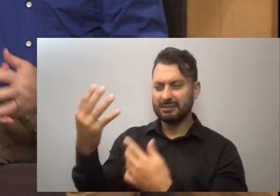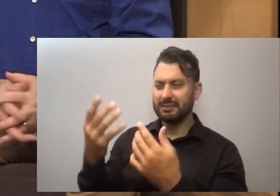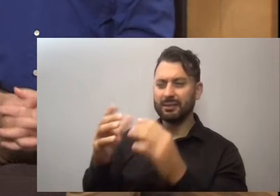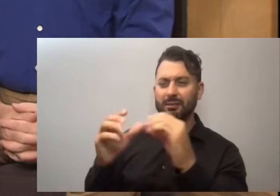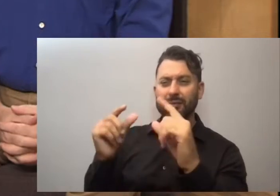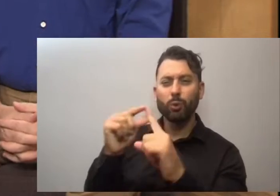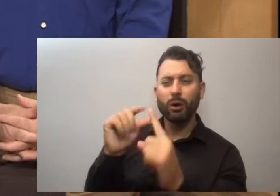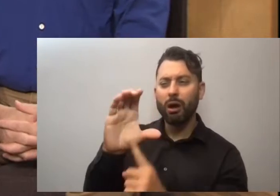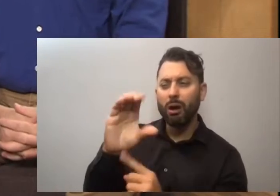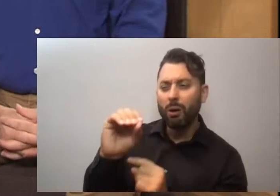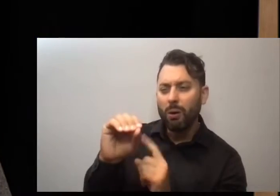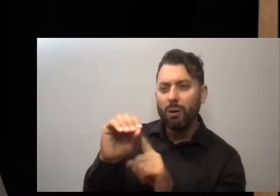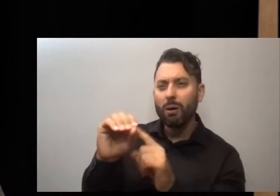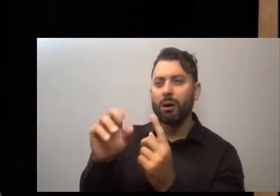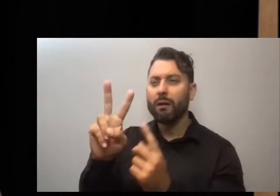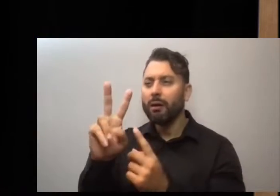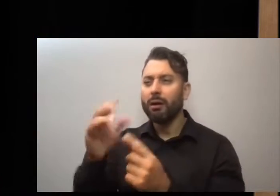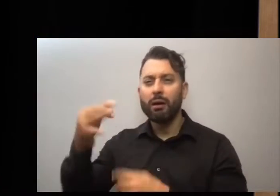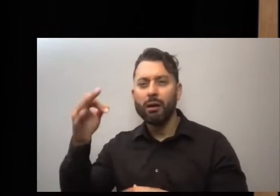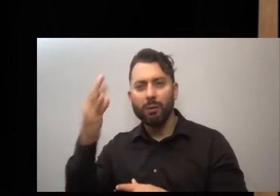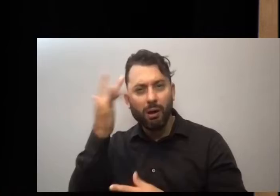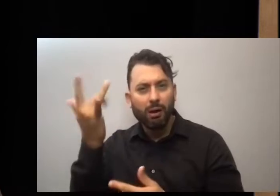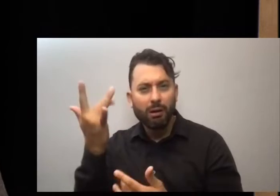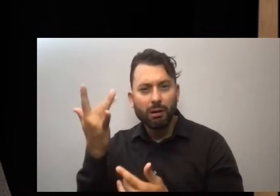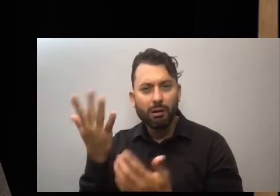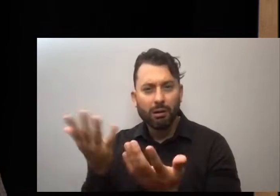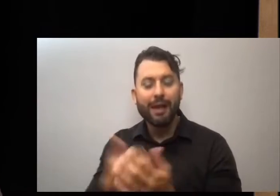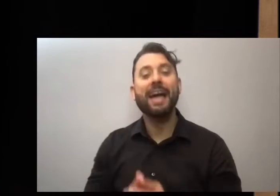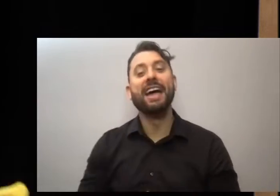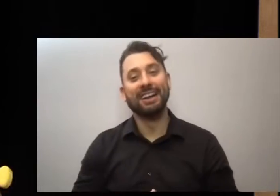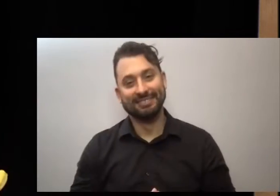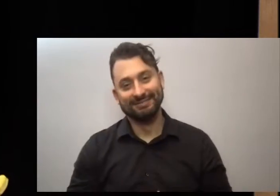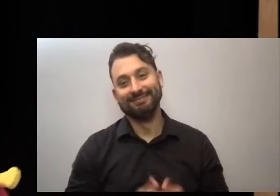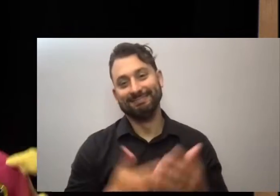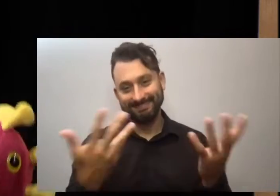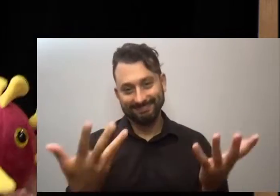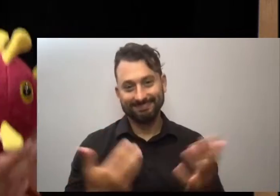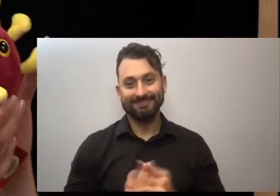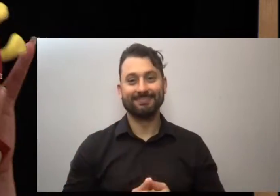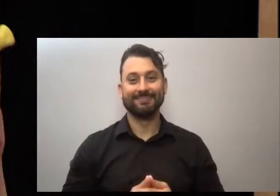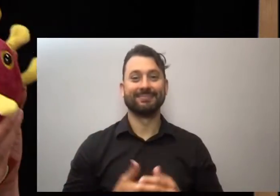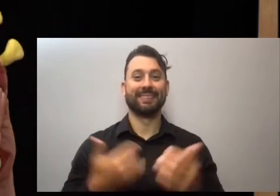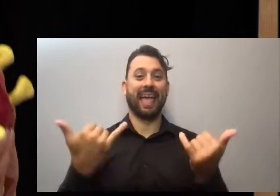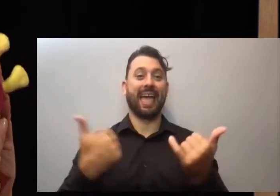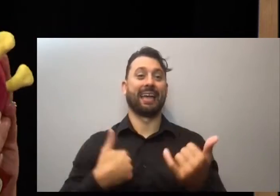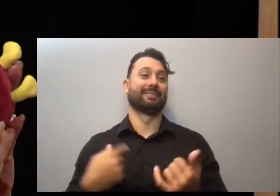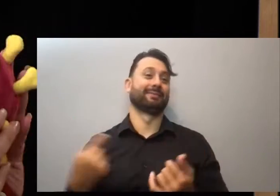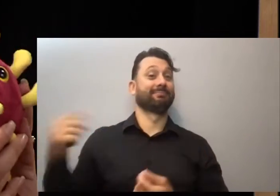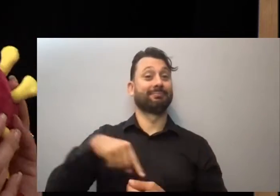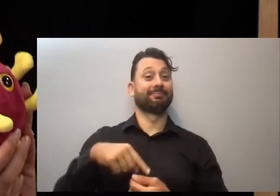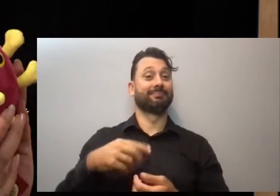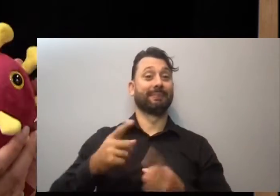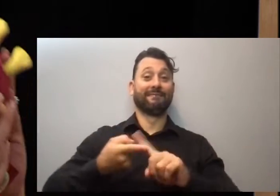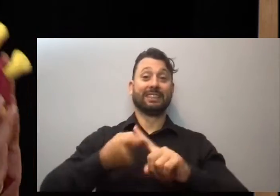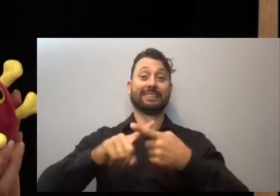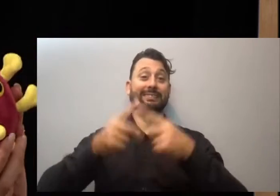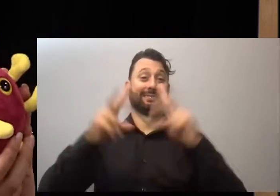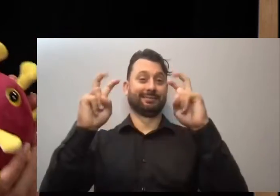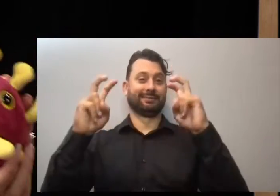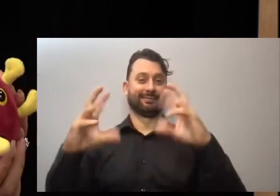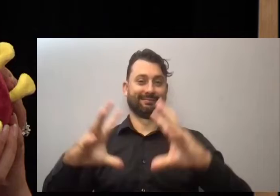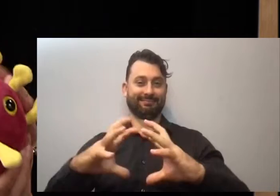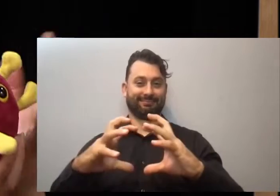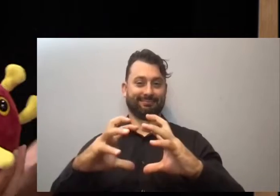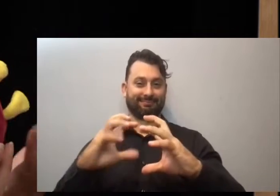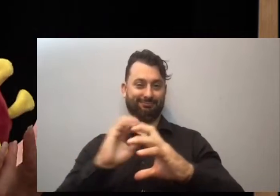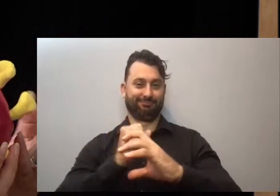COVID-19. So I brought a friend today. This is my virus, COVID-19. But actually, a